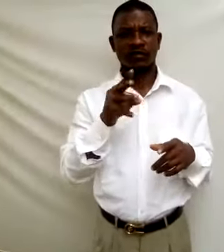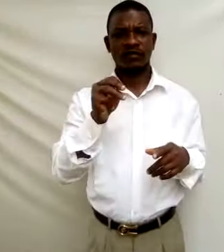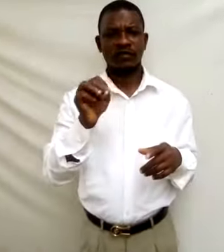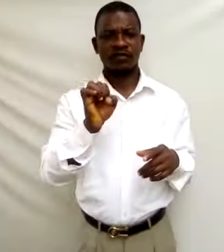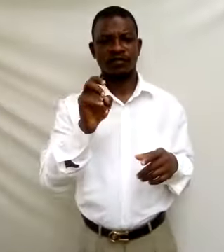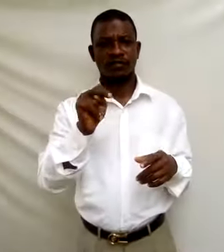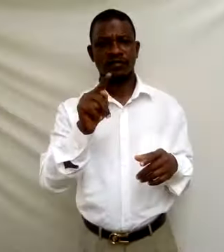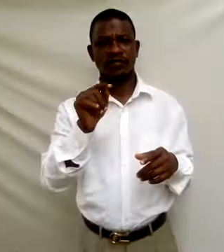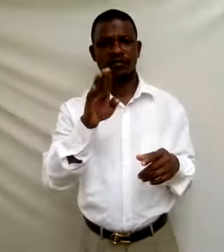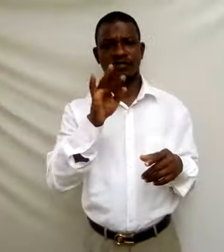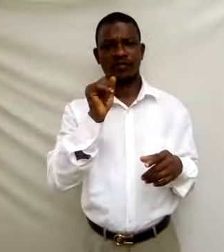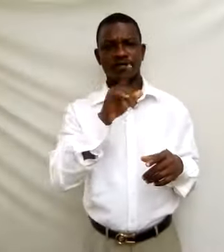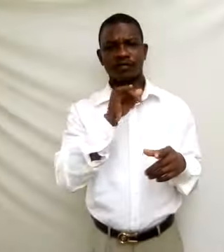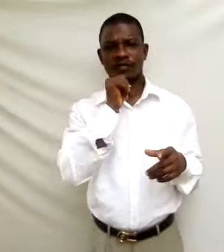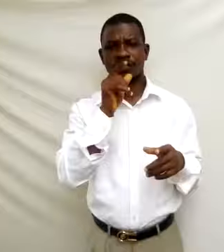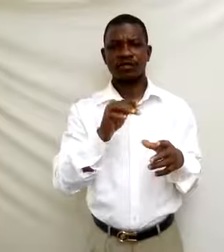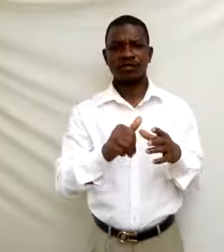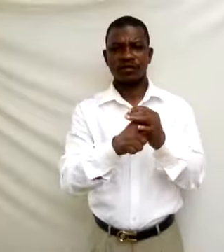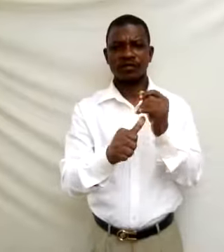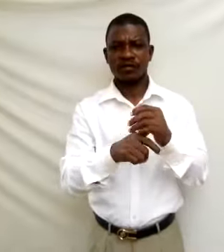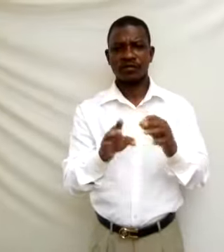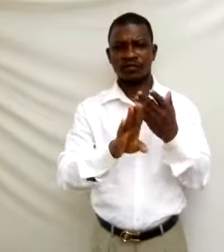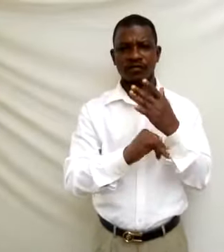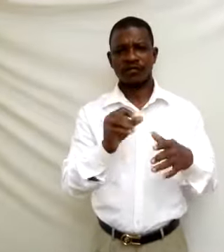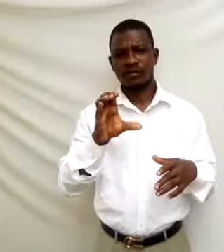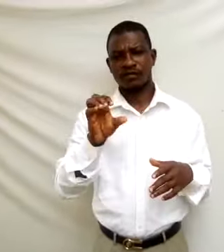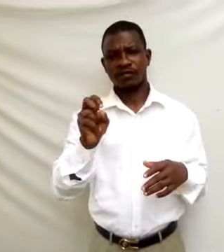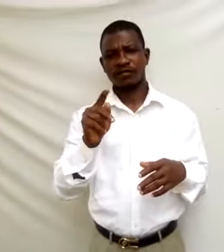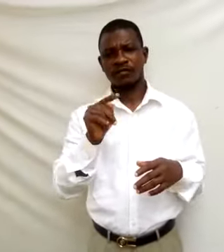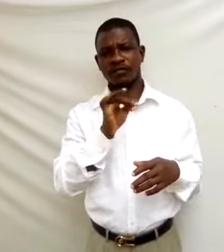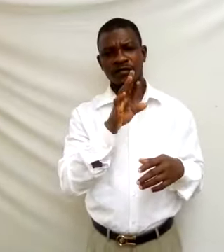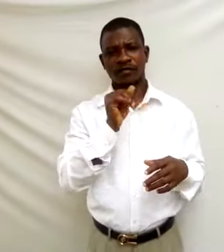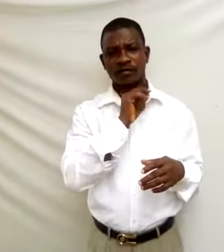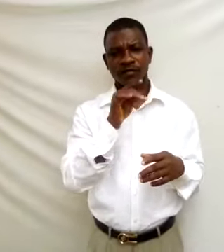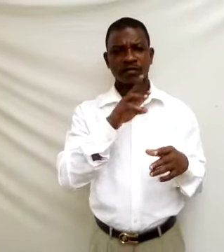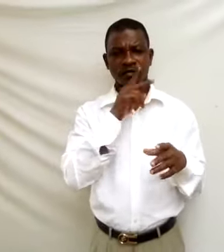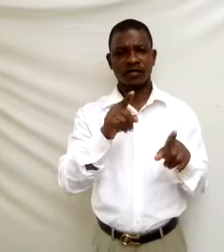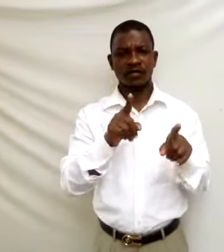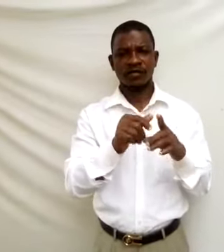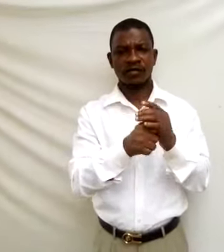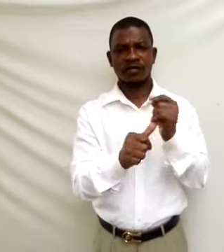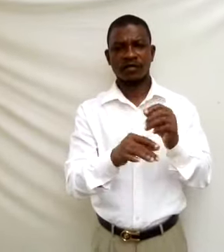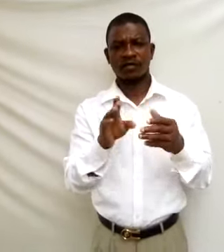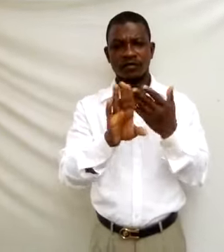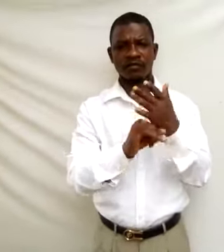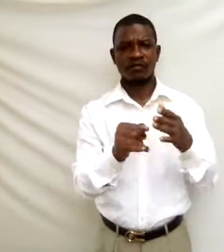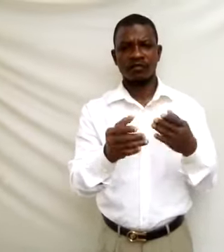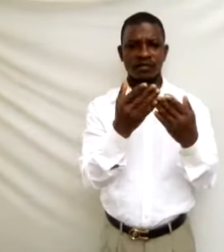wastes not excreted by the contractile vacuole are excreted by simple diffusion